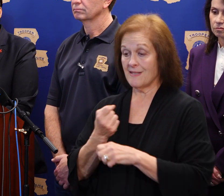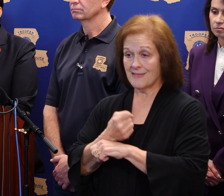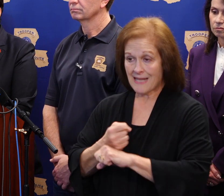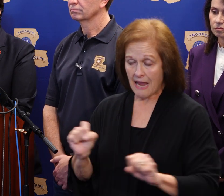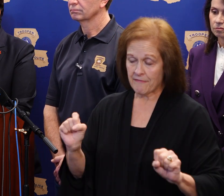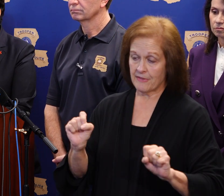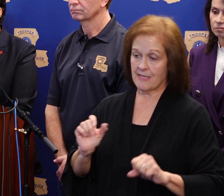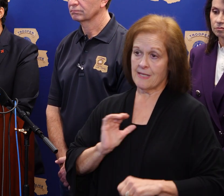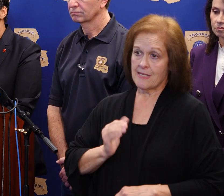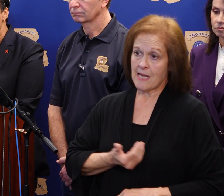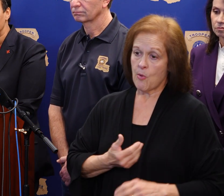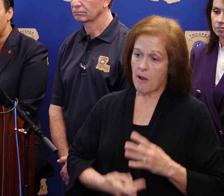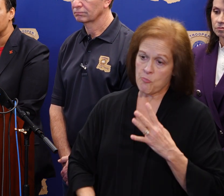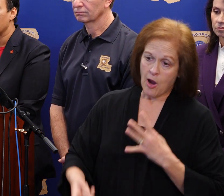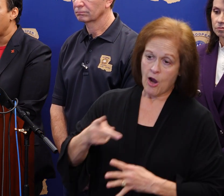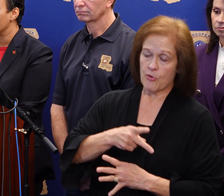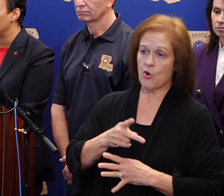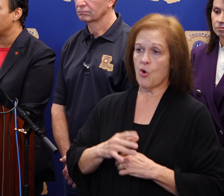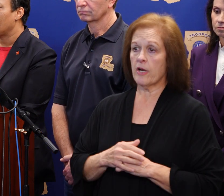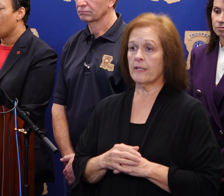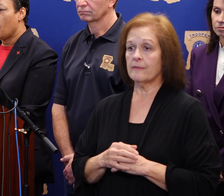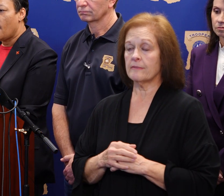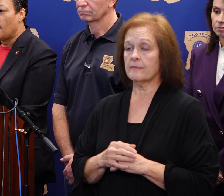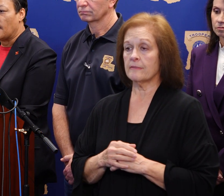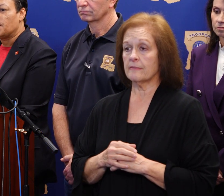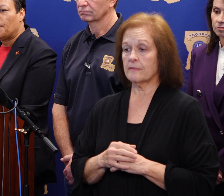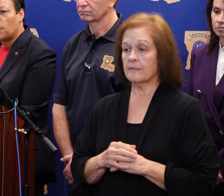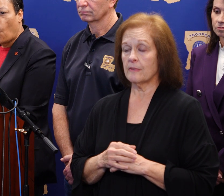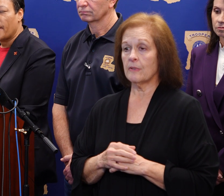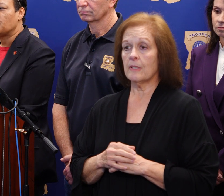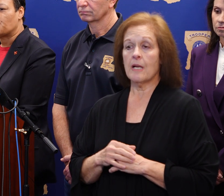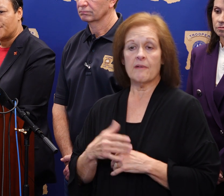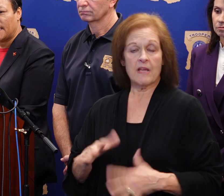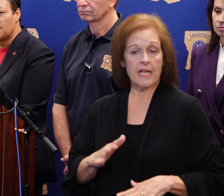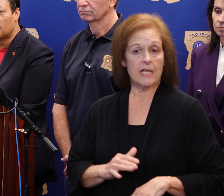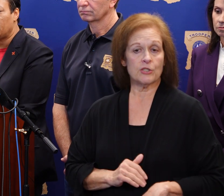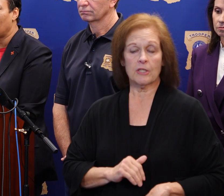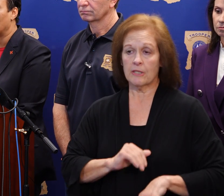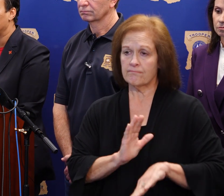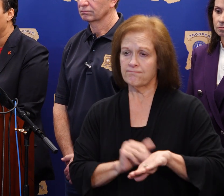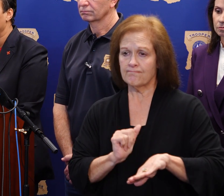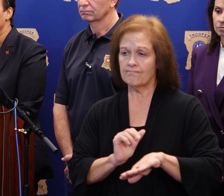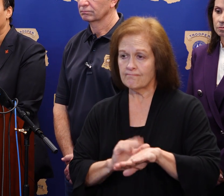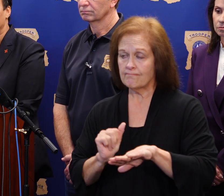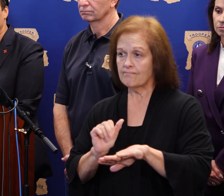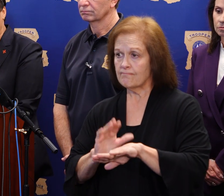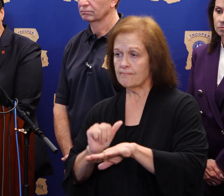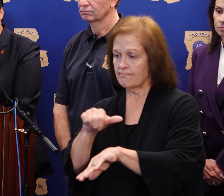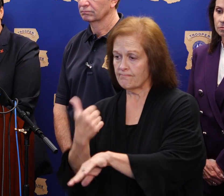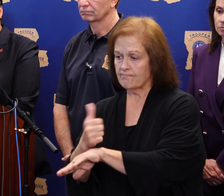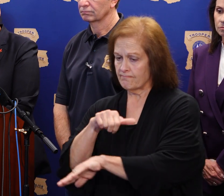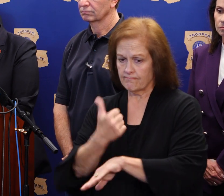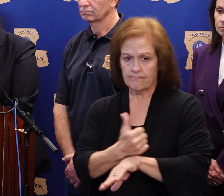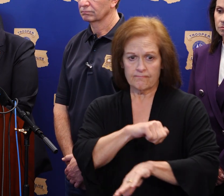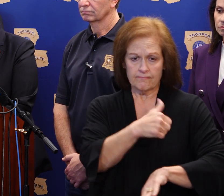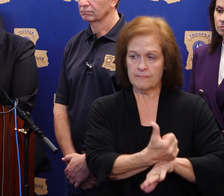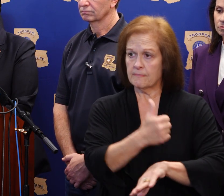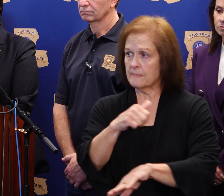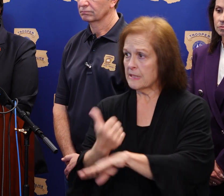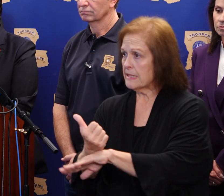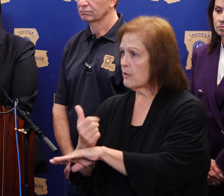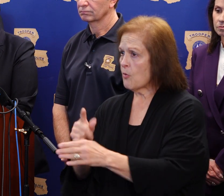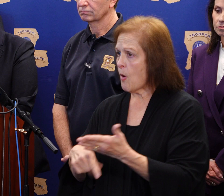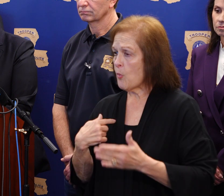priority, how our assets have been deployed strategically, again, for the safety and the